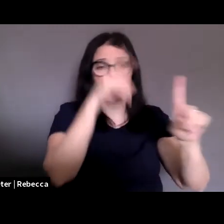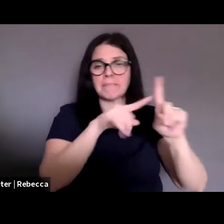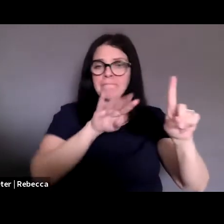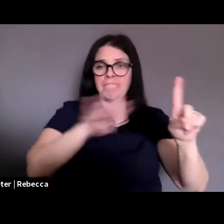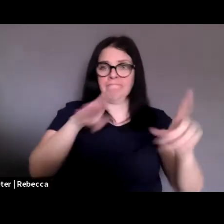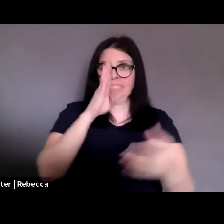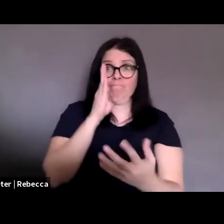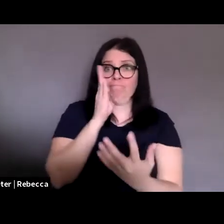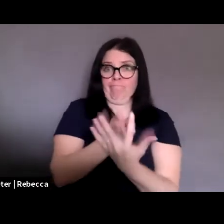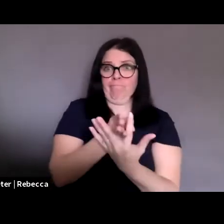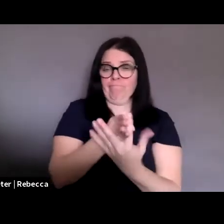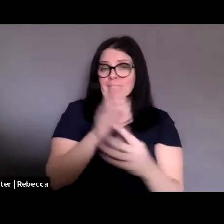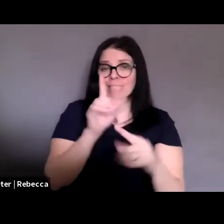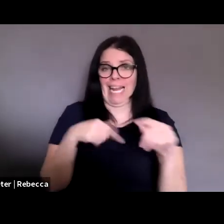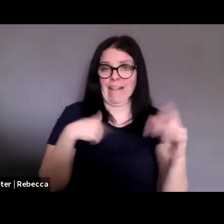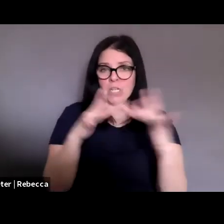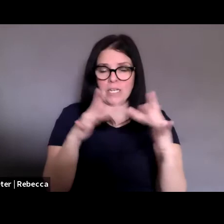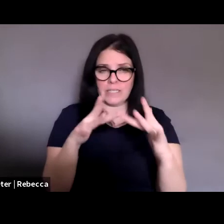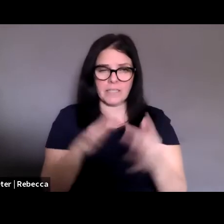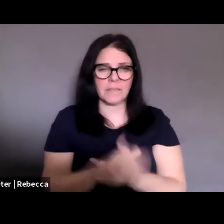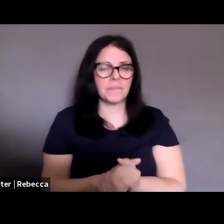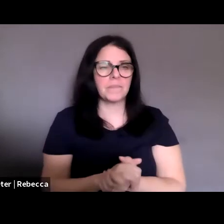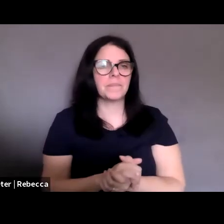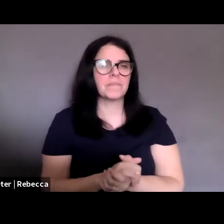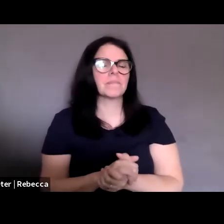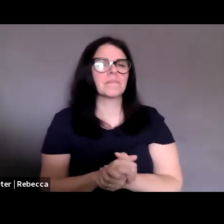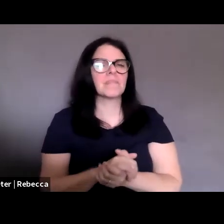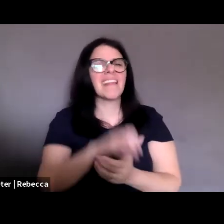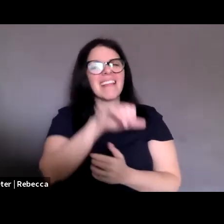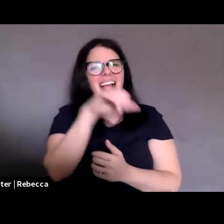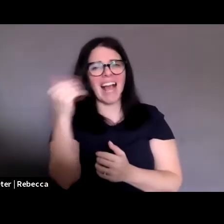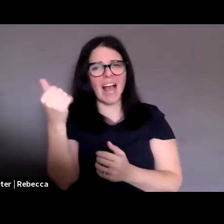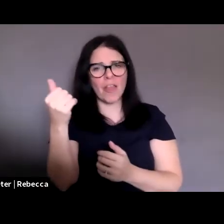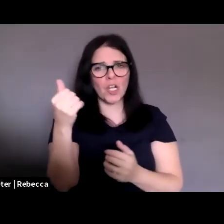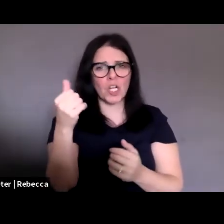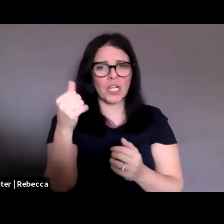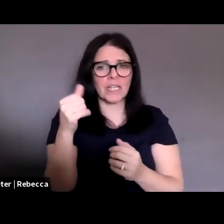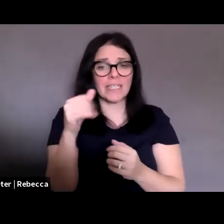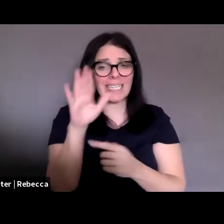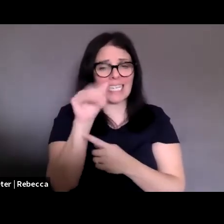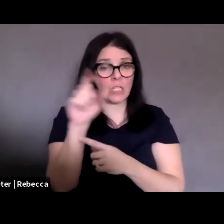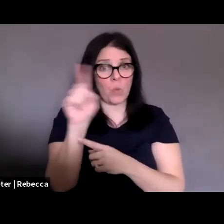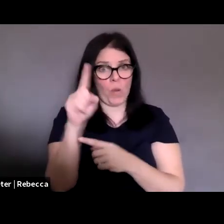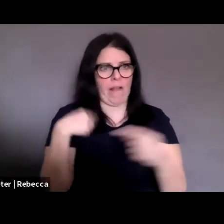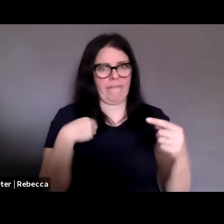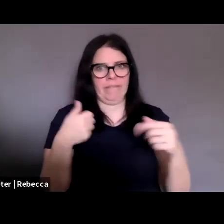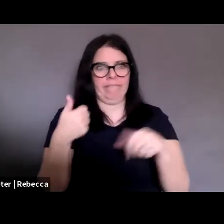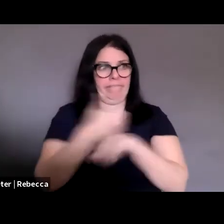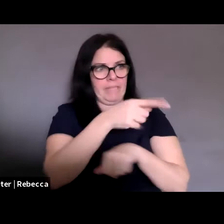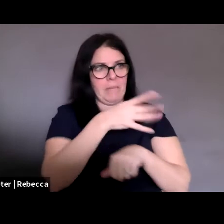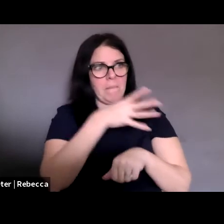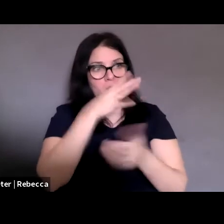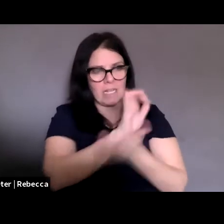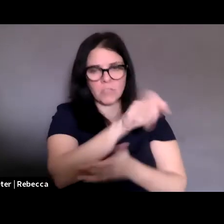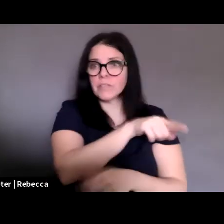Some other features of the cross-claim cases, we see a problematic dismissal of